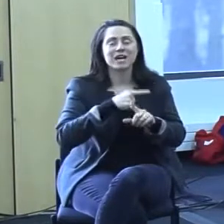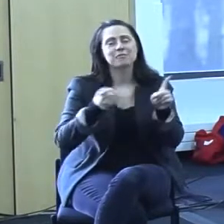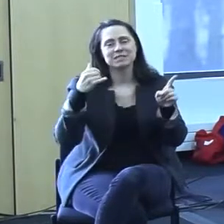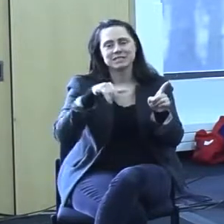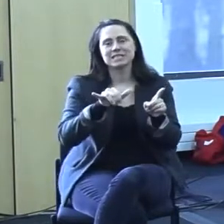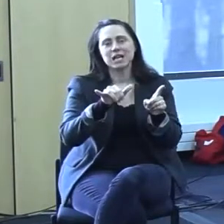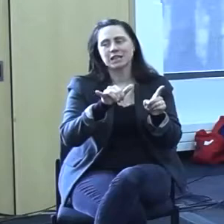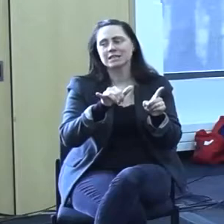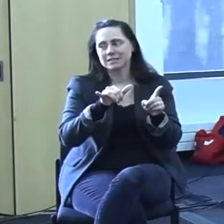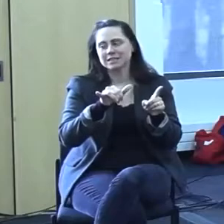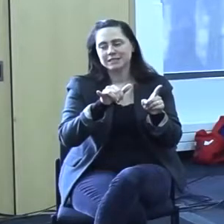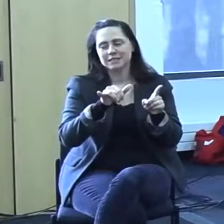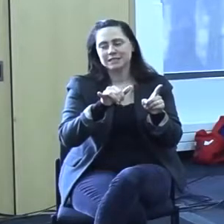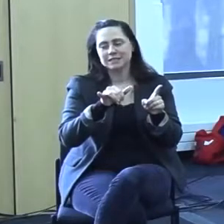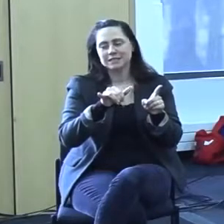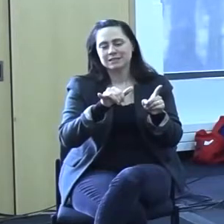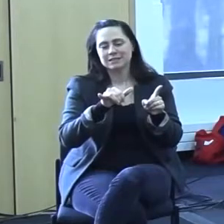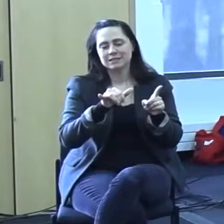still,